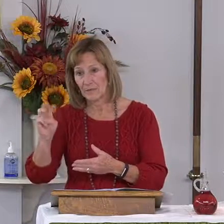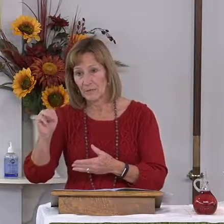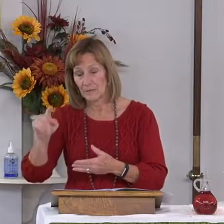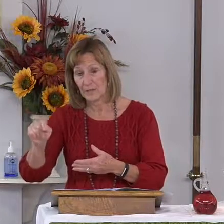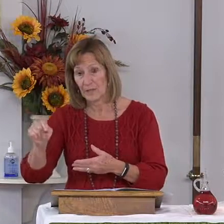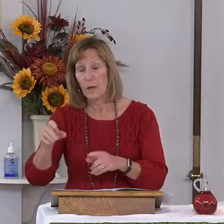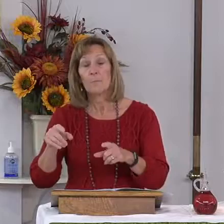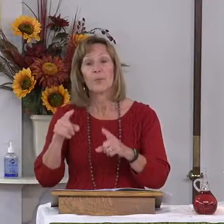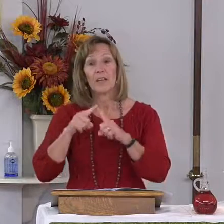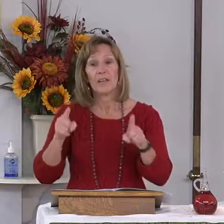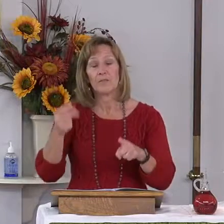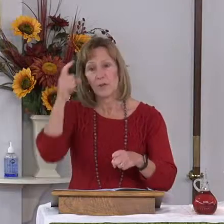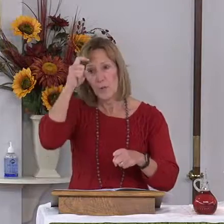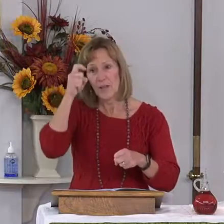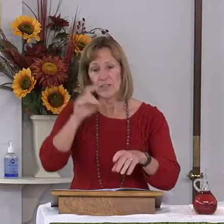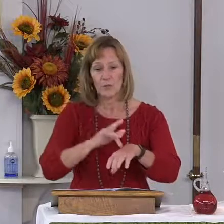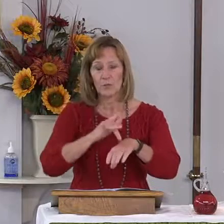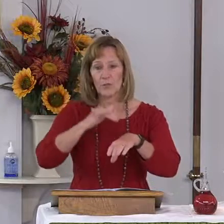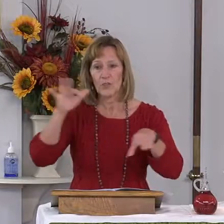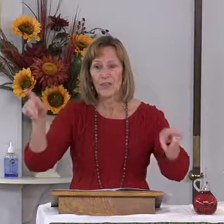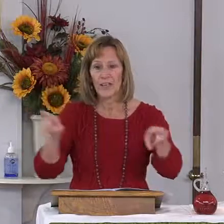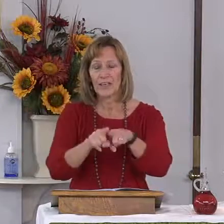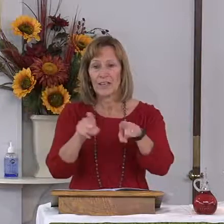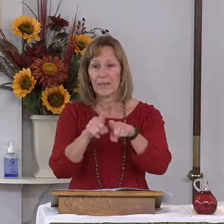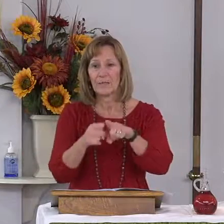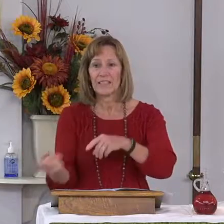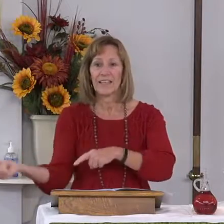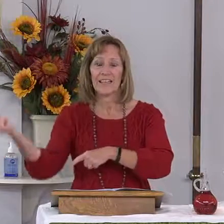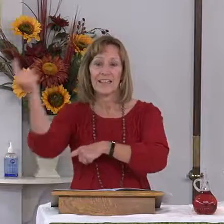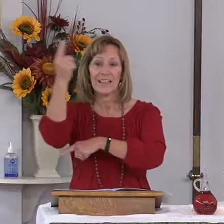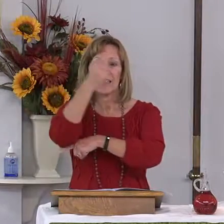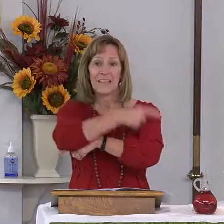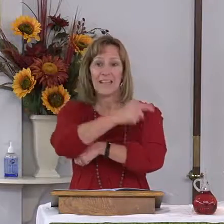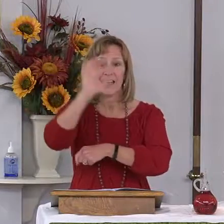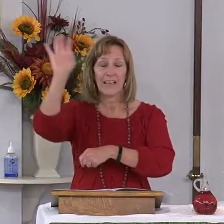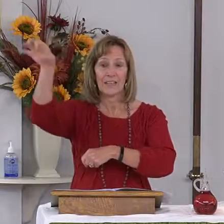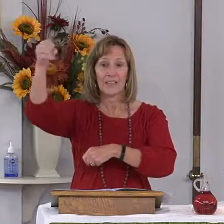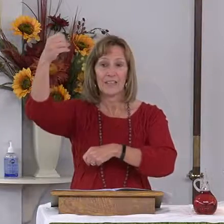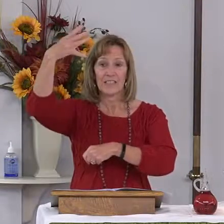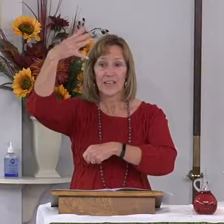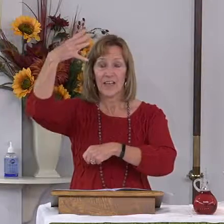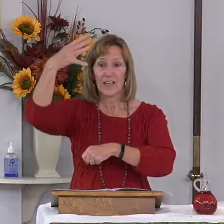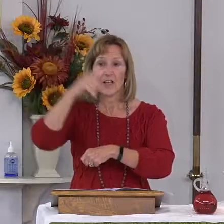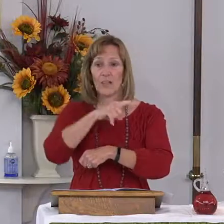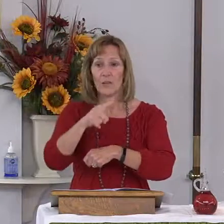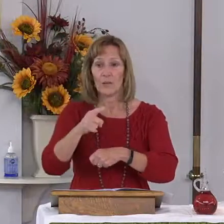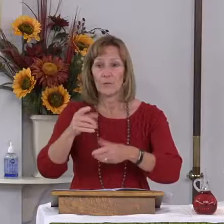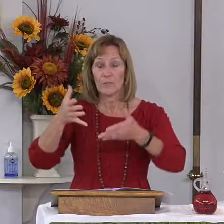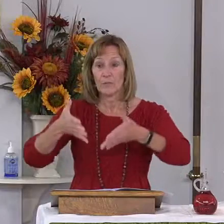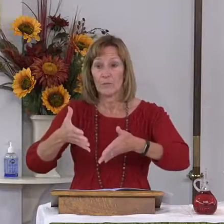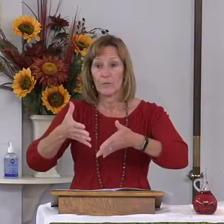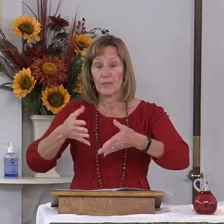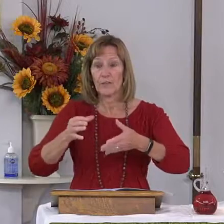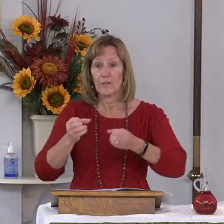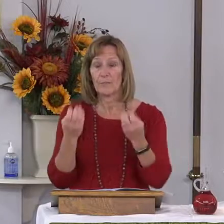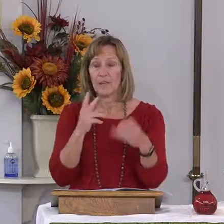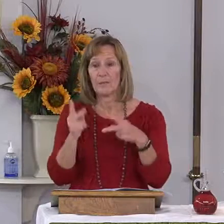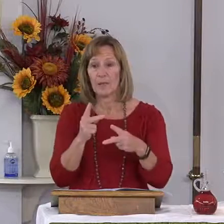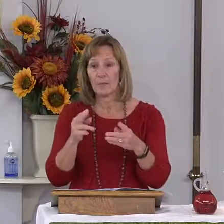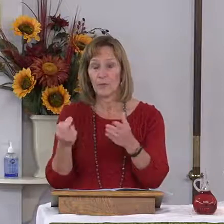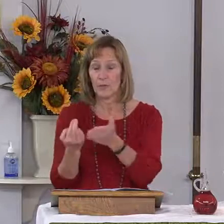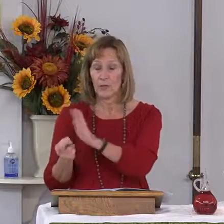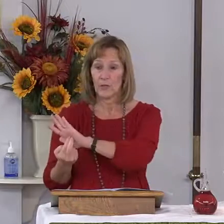wise shall shine like the brightness of the day, brightness of the sky, and those who lead many to righteousness like